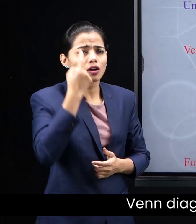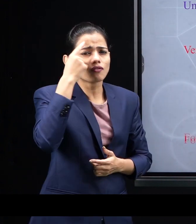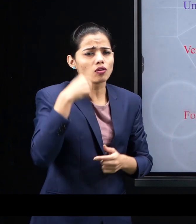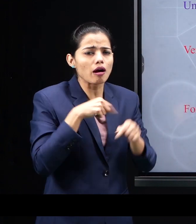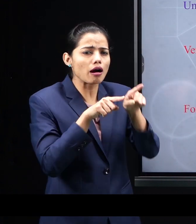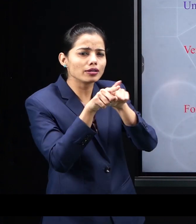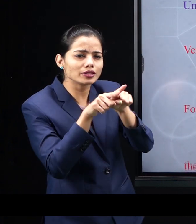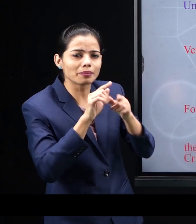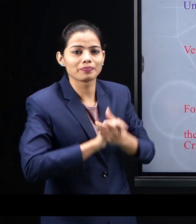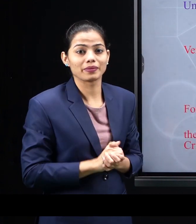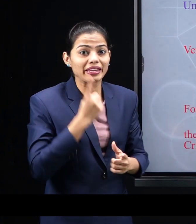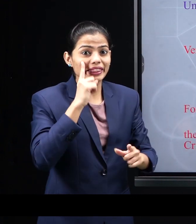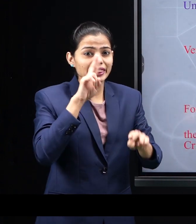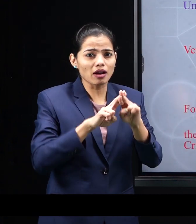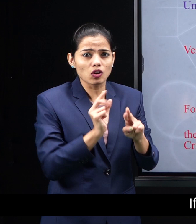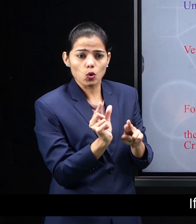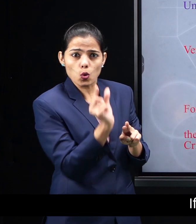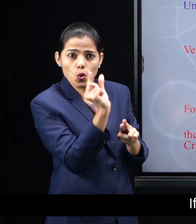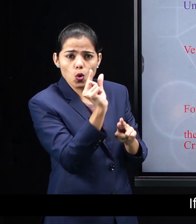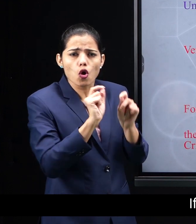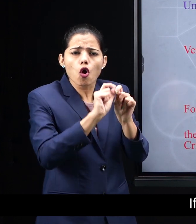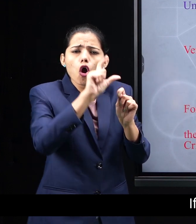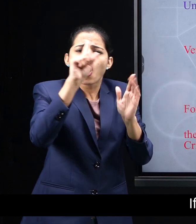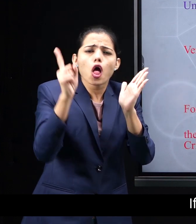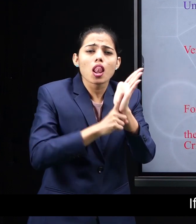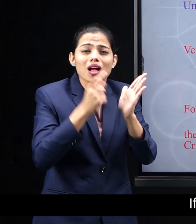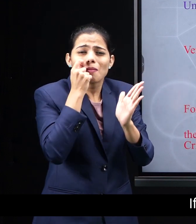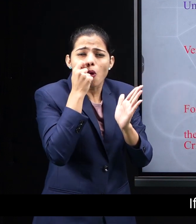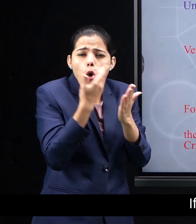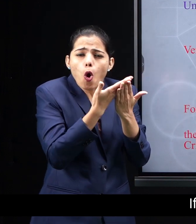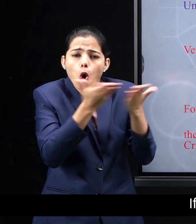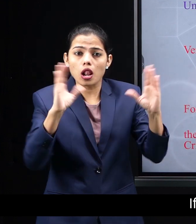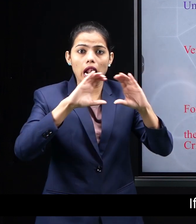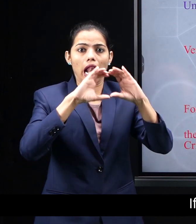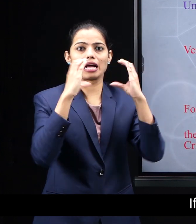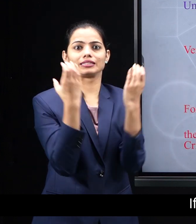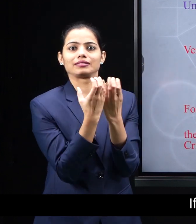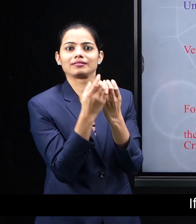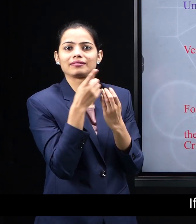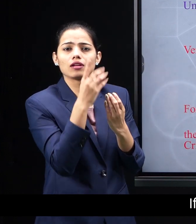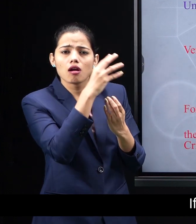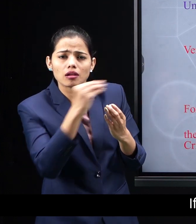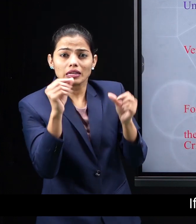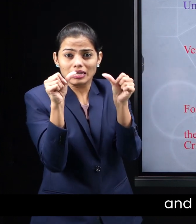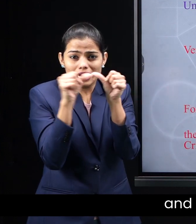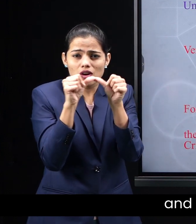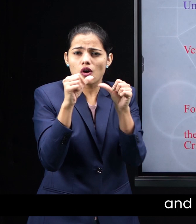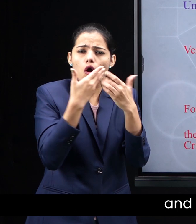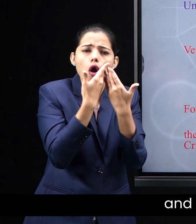For example, if U is equal to all boys in a class and A is equal